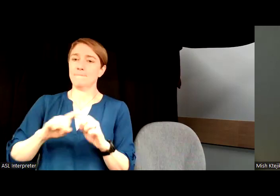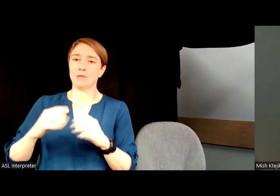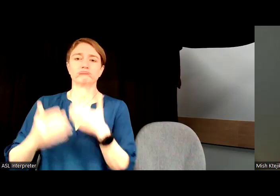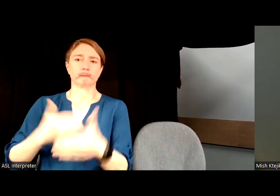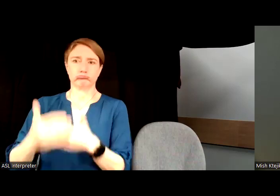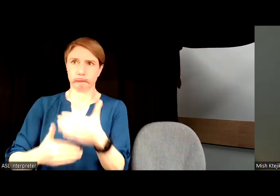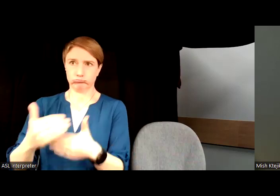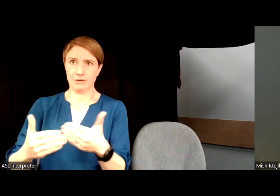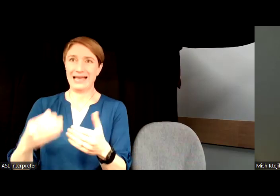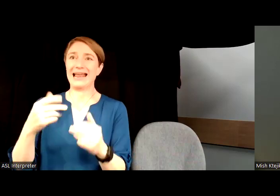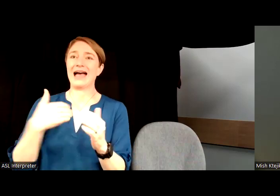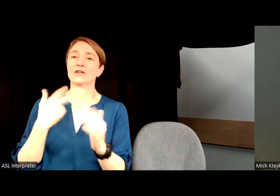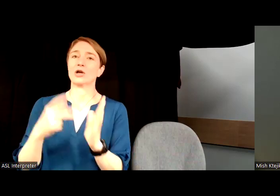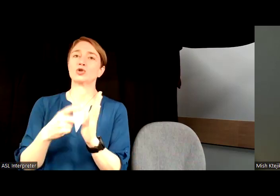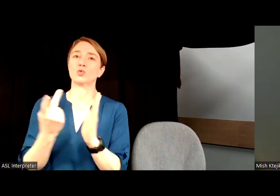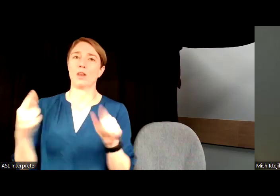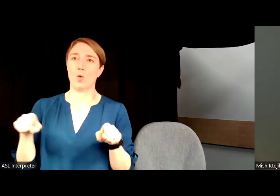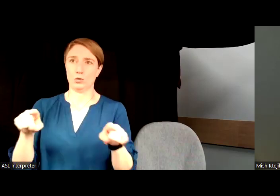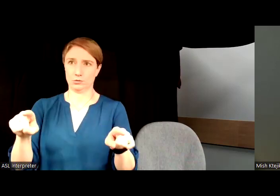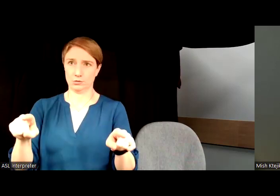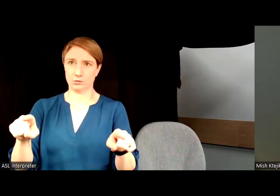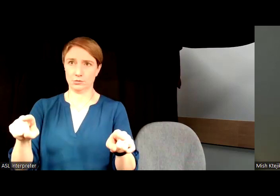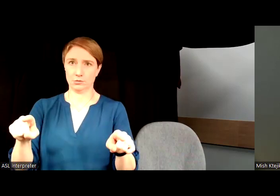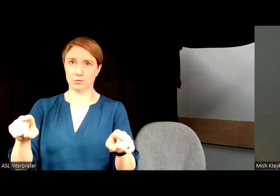also running a dual course of